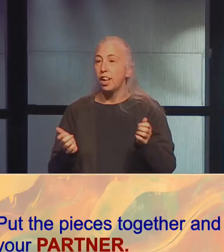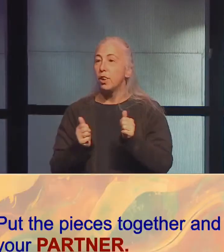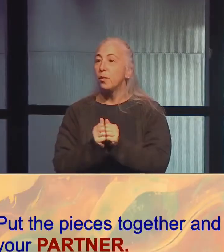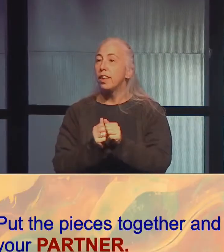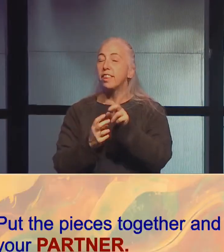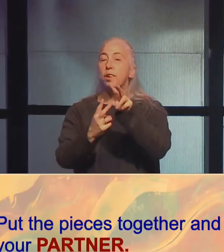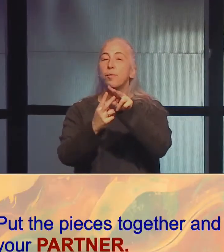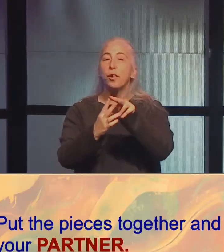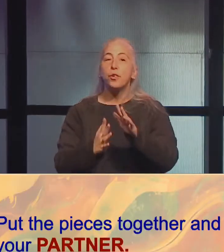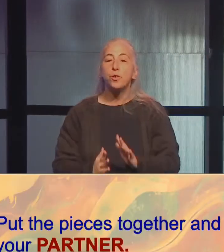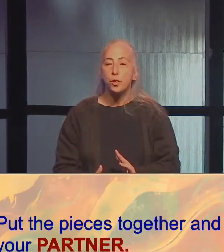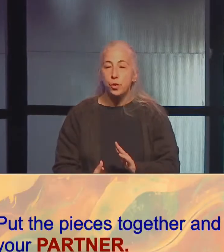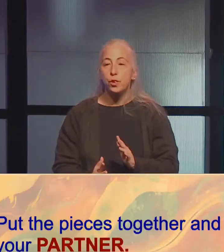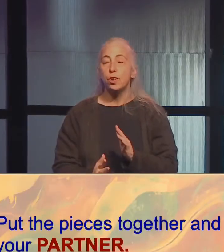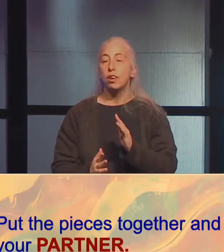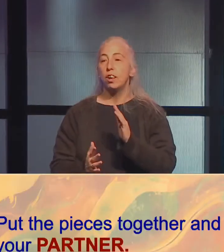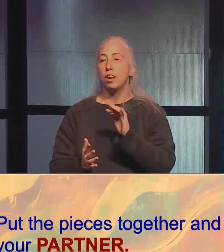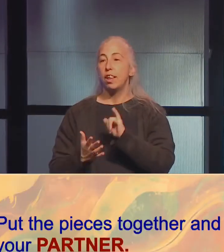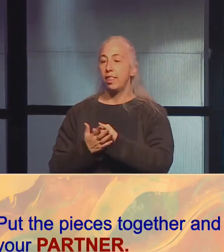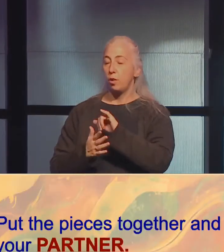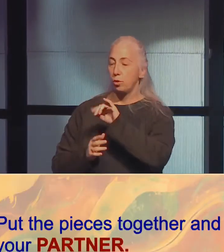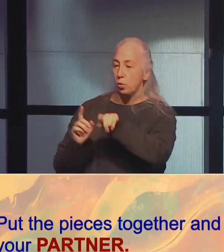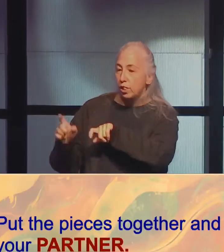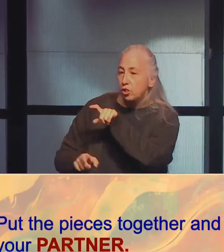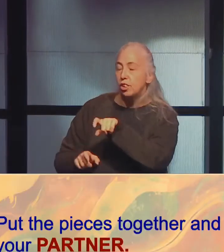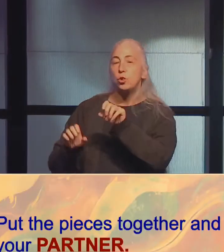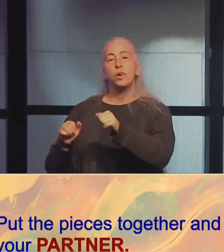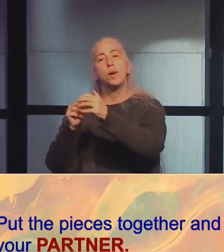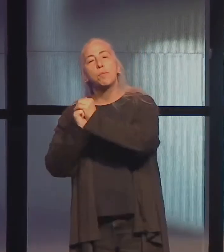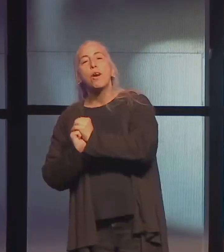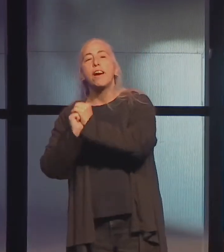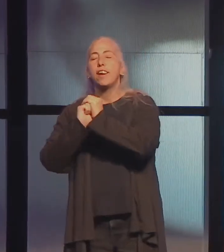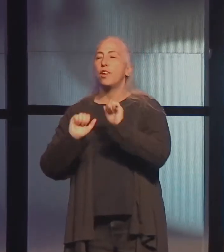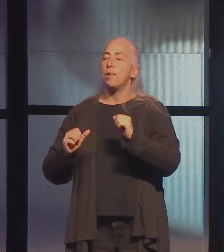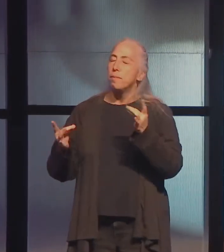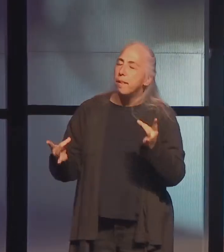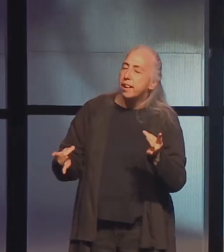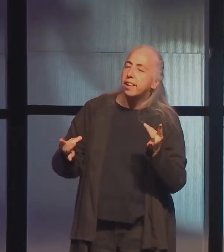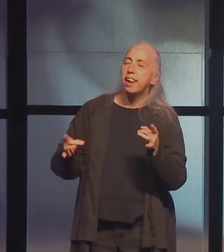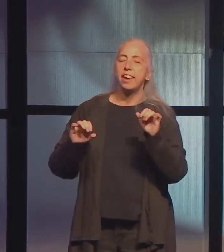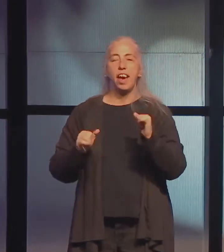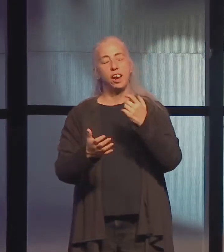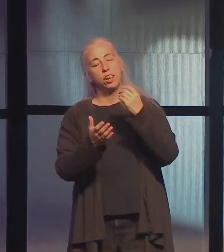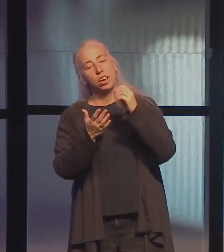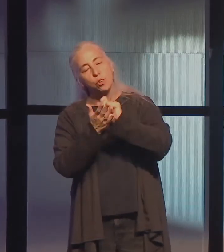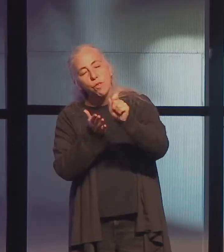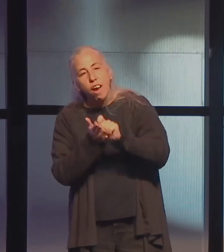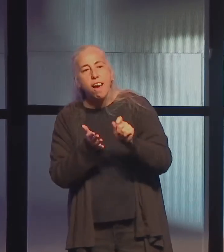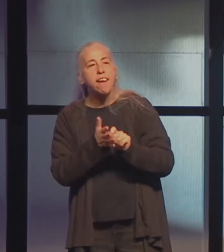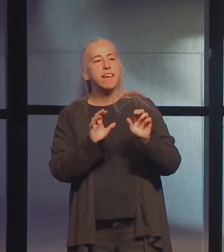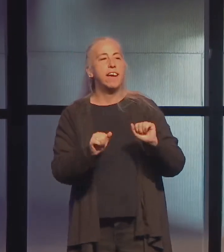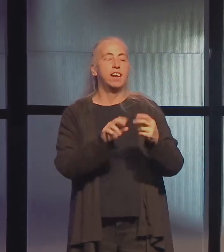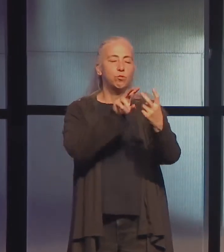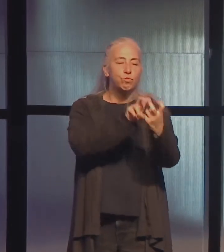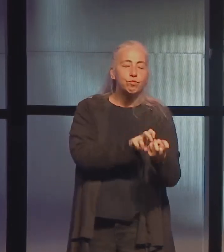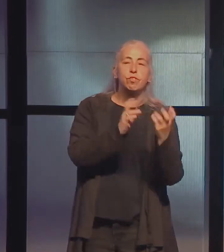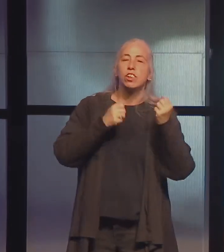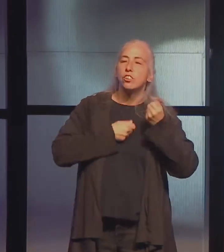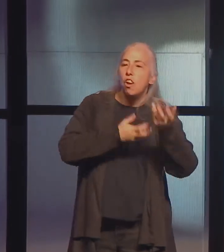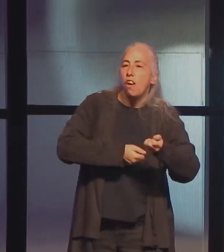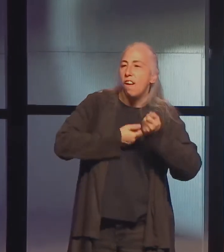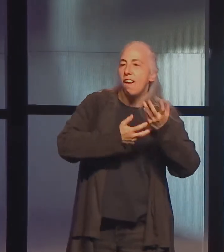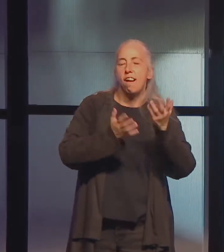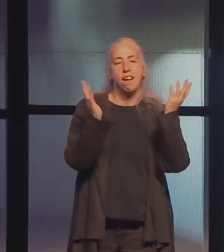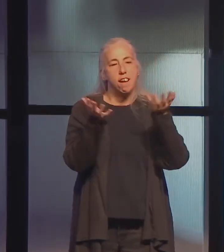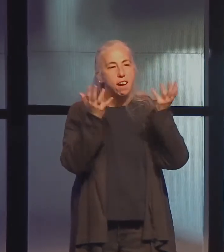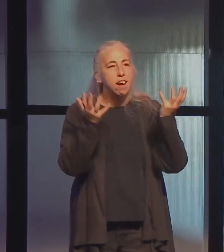Take the answers, take those questions, pray, meditate, talk with a friend, talk with a therapist, right? Talk